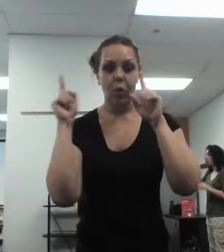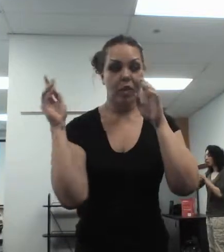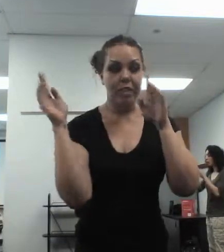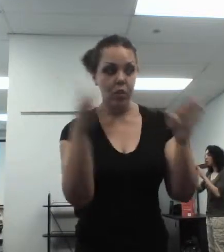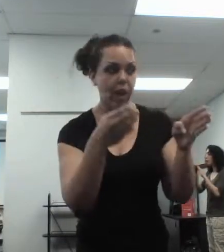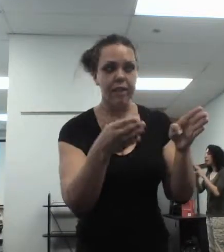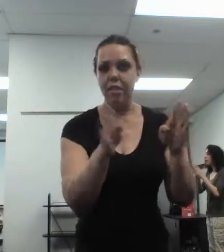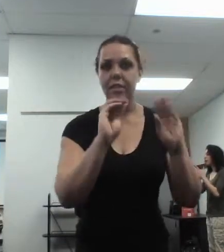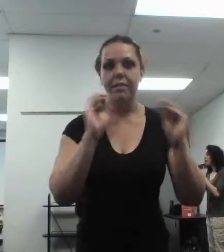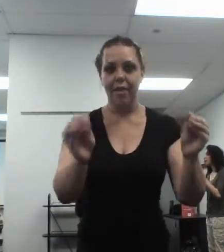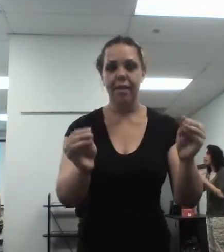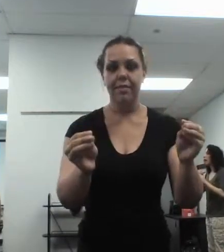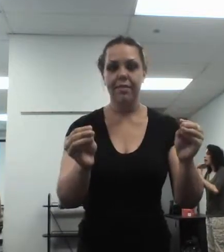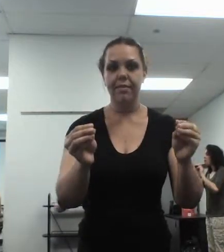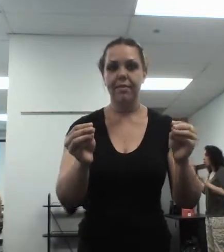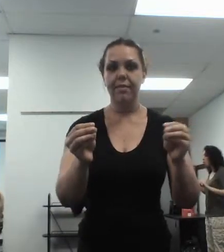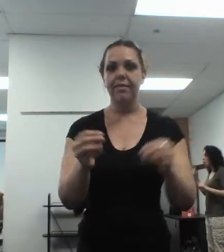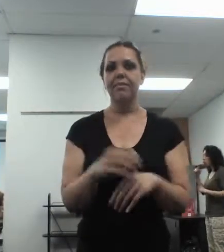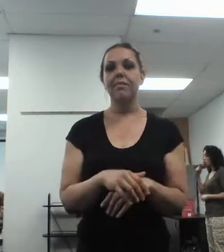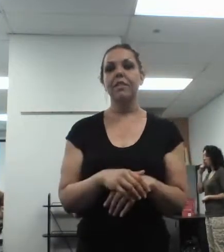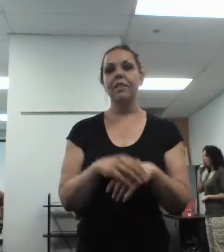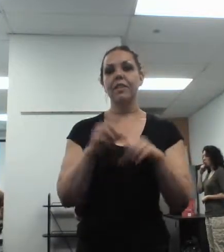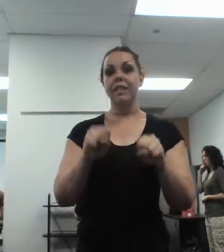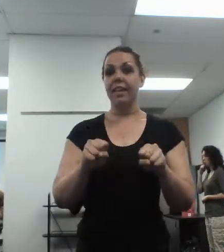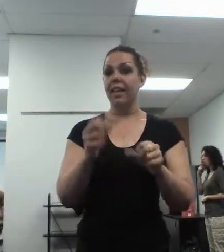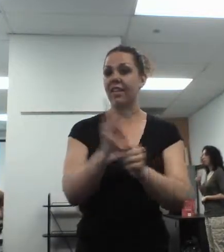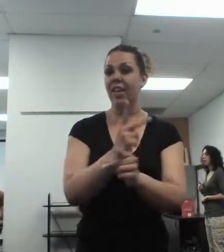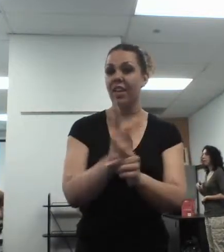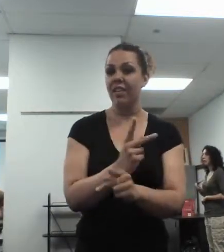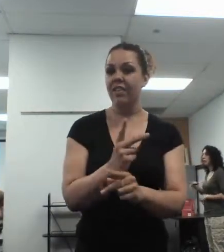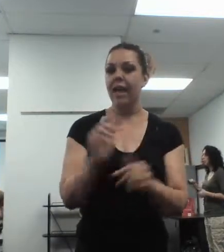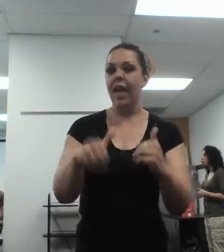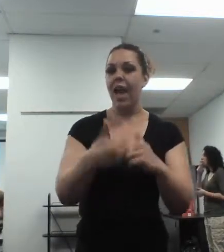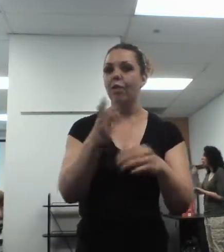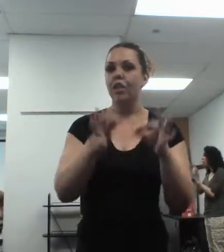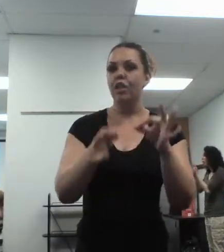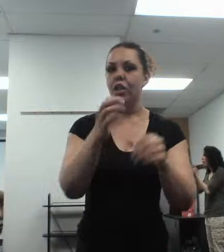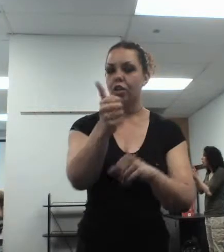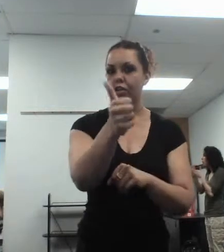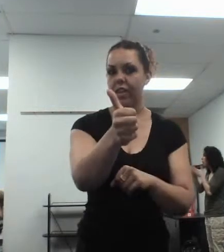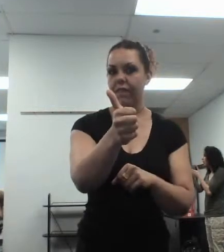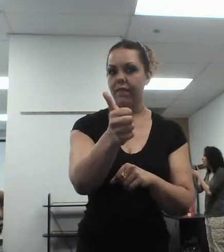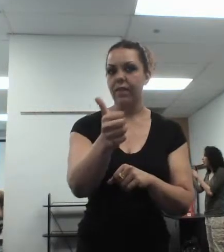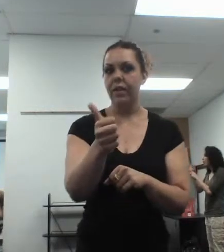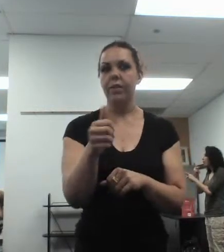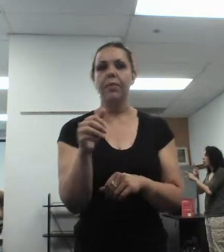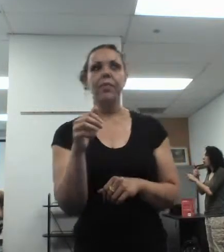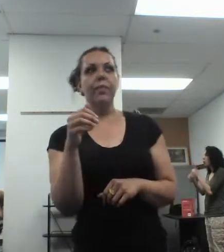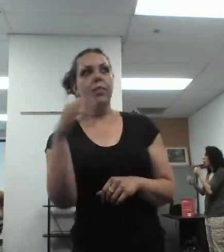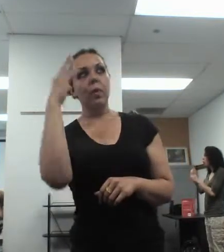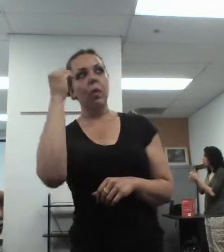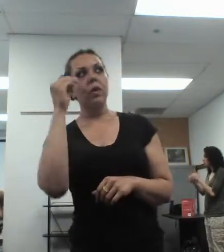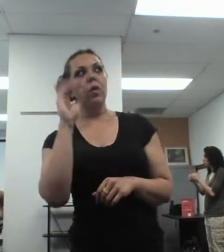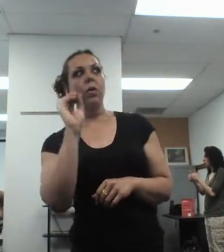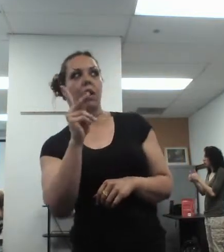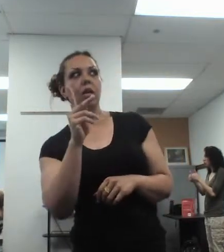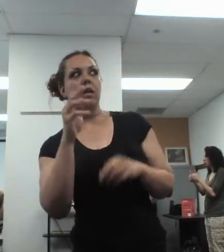to judge yourself in this category. Okay. So the comments always come first and then the circling? Yes, because as